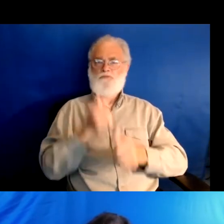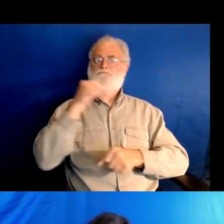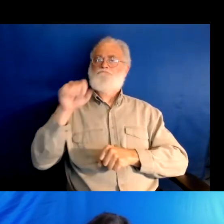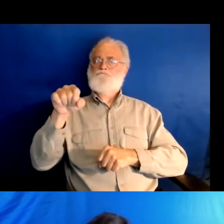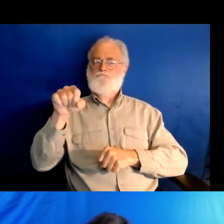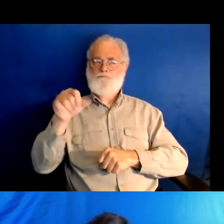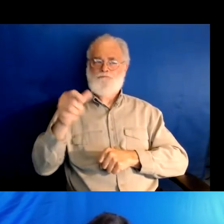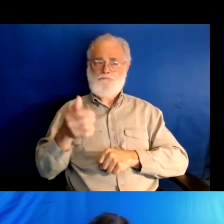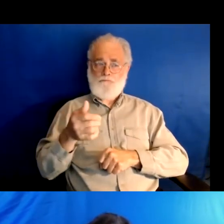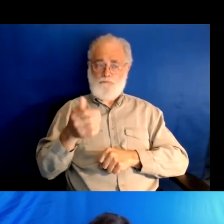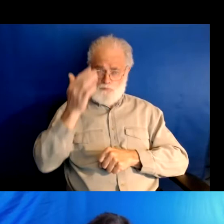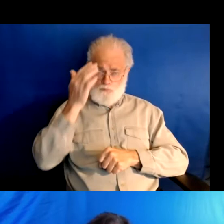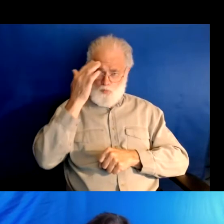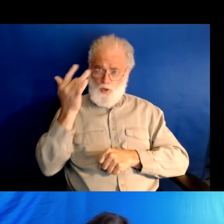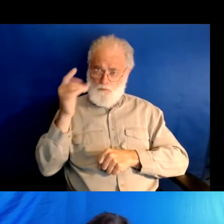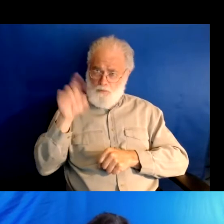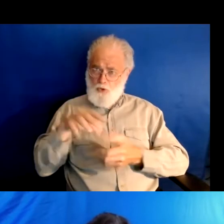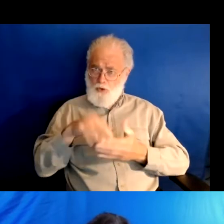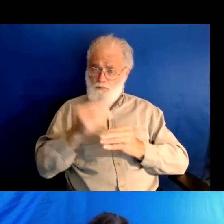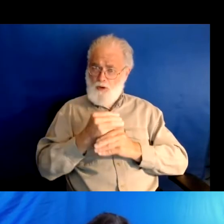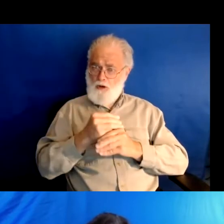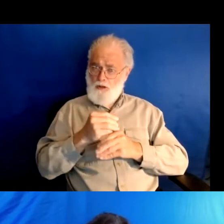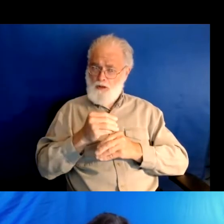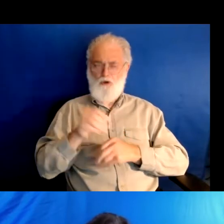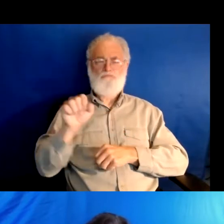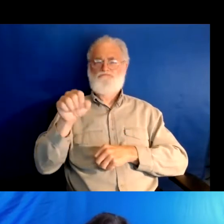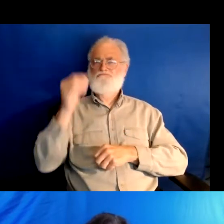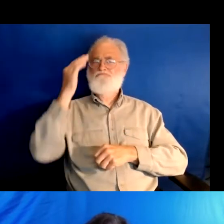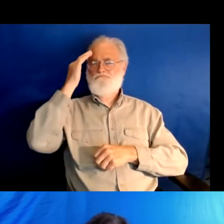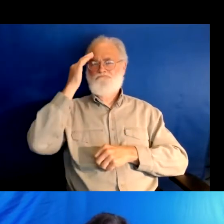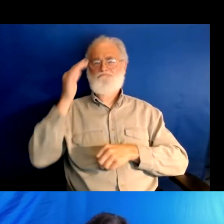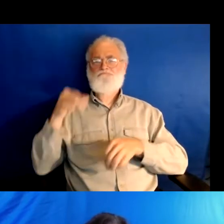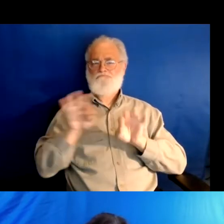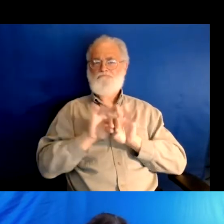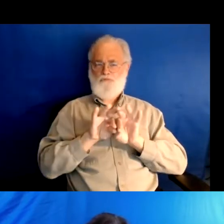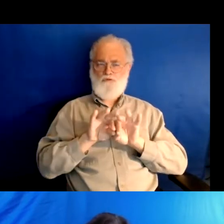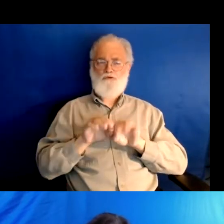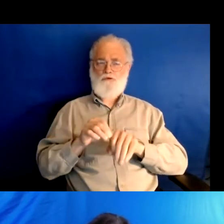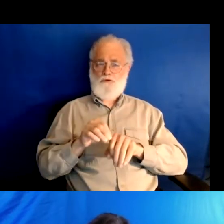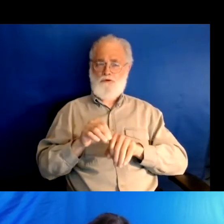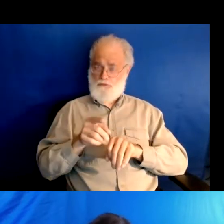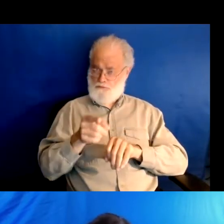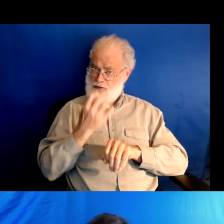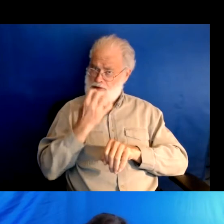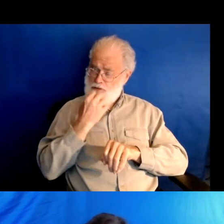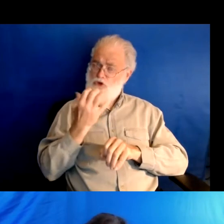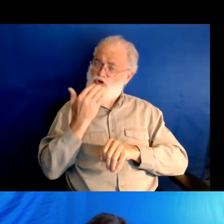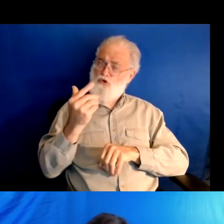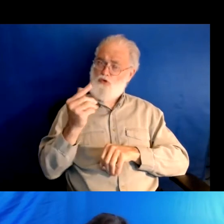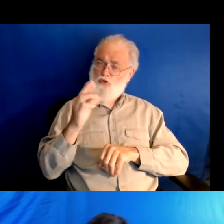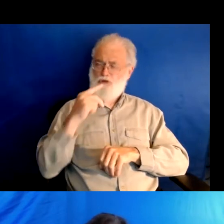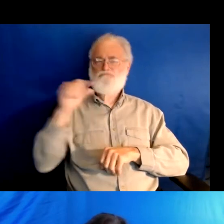and then working at it. And most said yes. Do you know why you need to learn math? And it was very